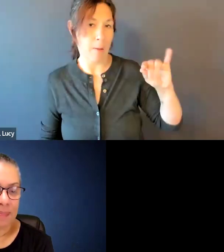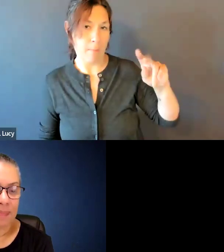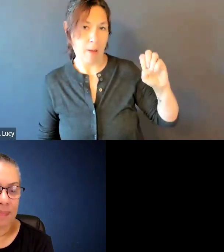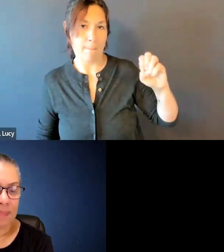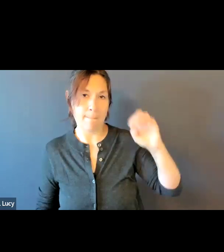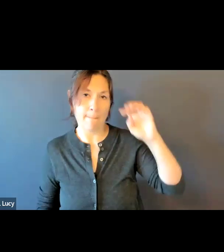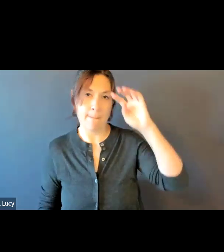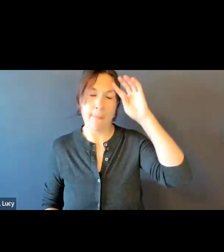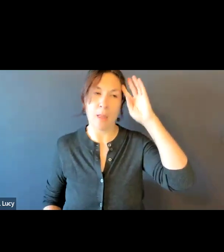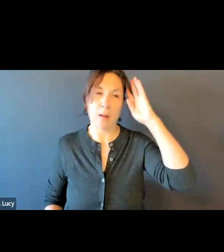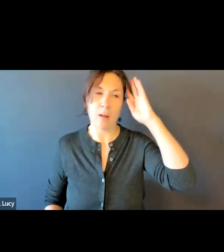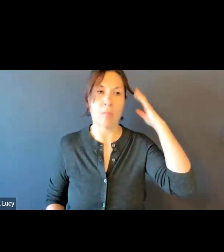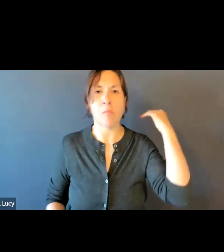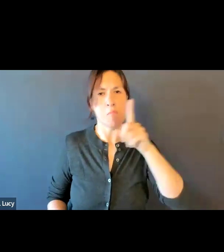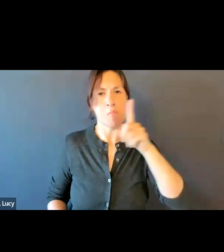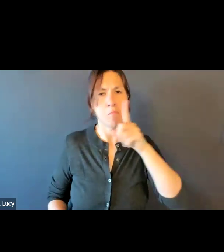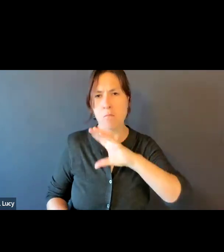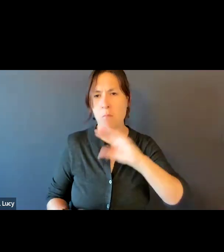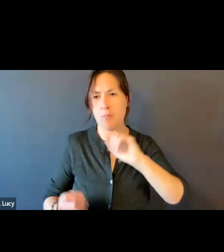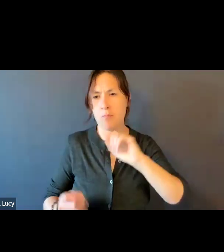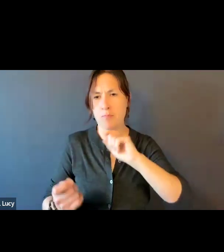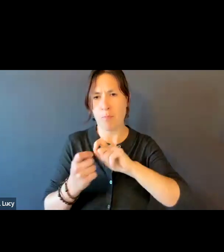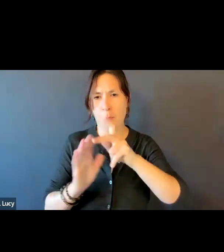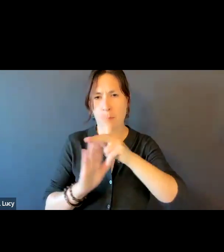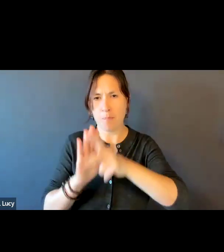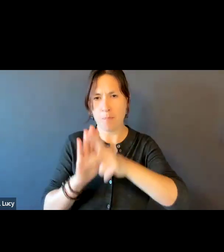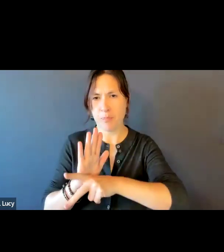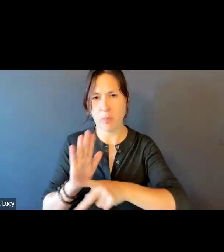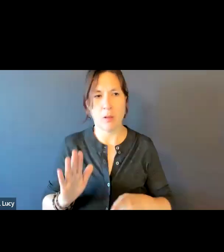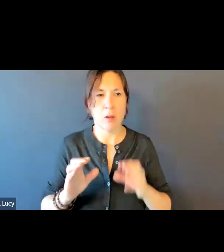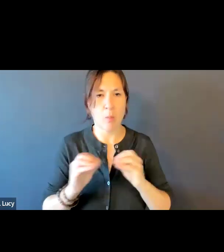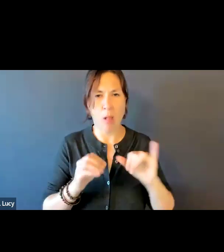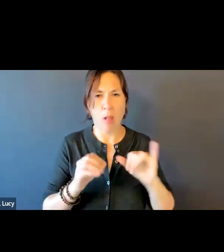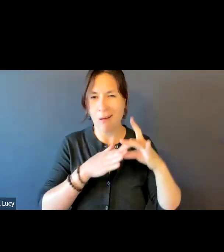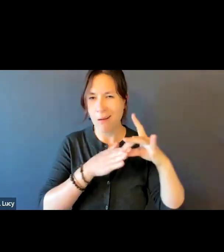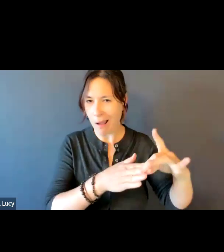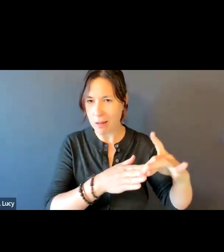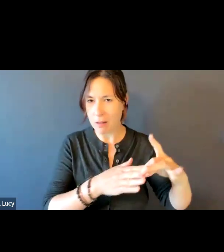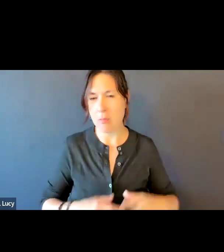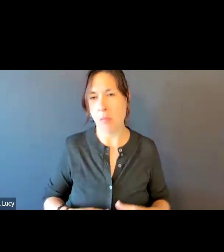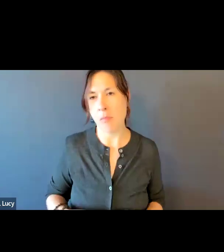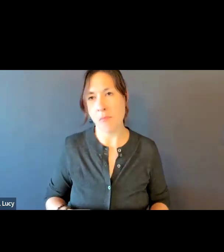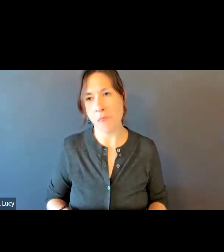I don't think specific policies come to mind as much as direction. So